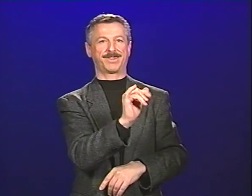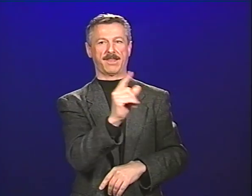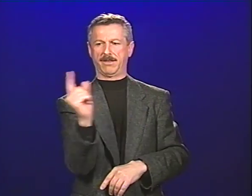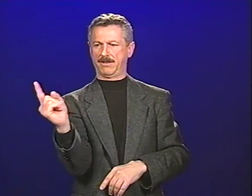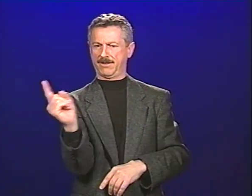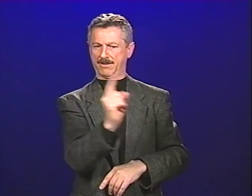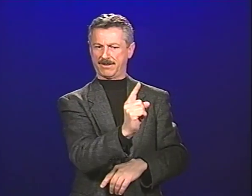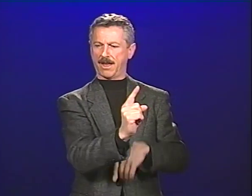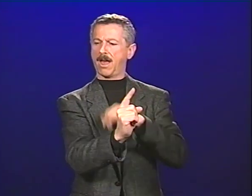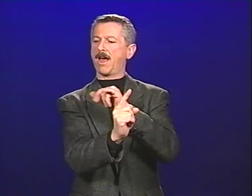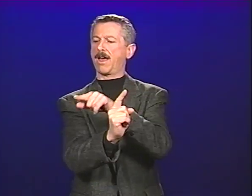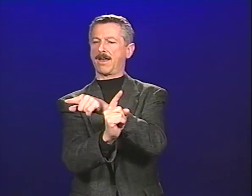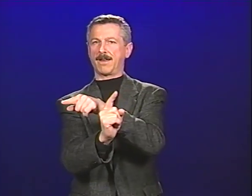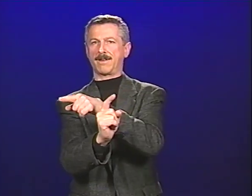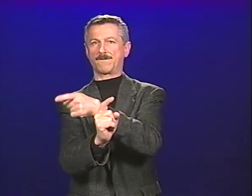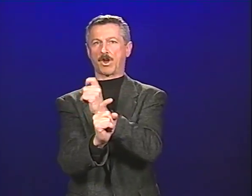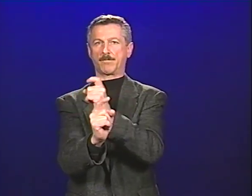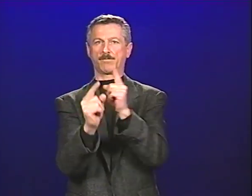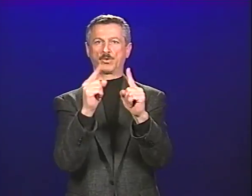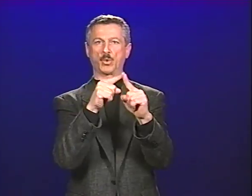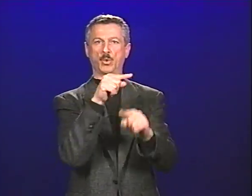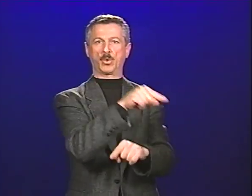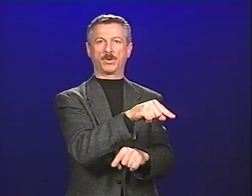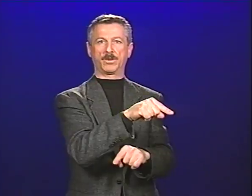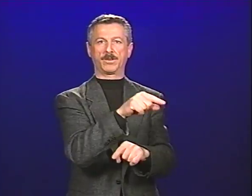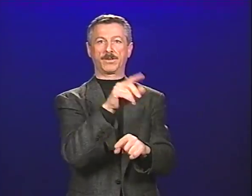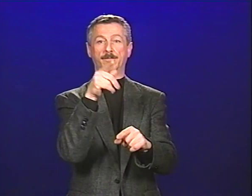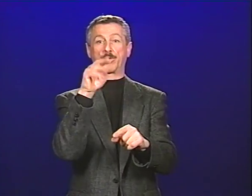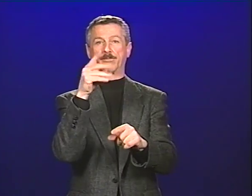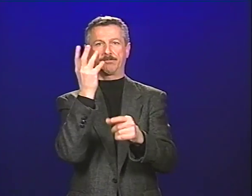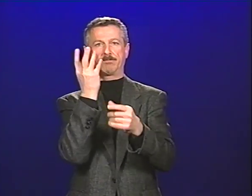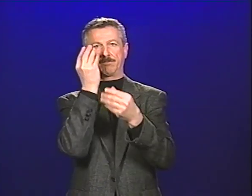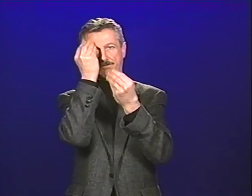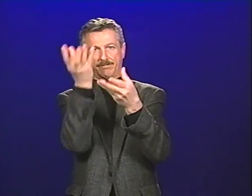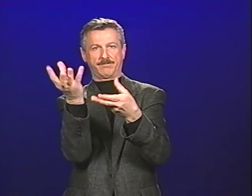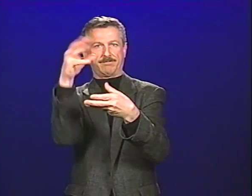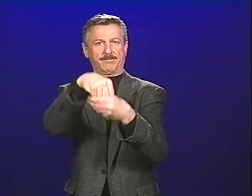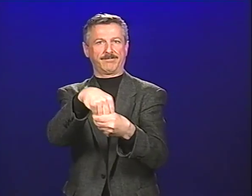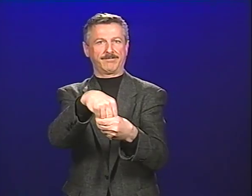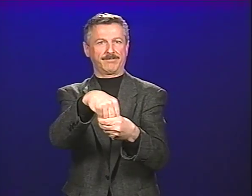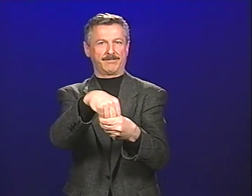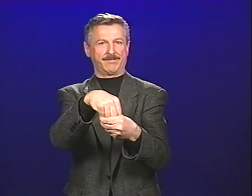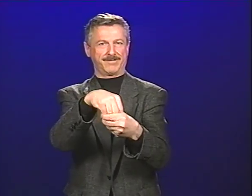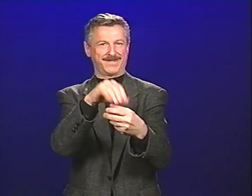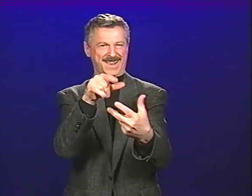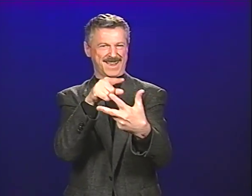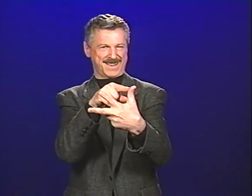this, where the movement of the sign walk conveys the starting and ending points.